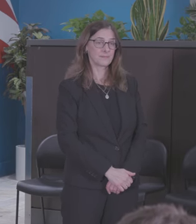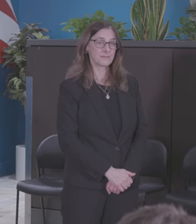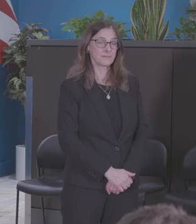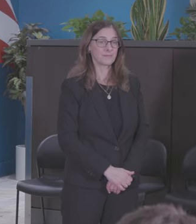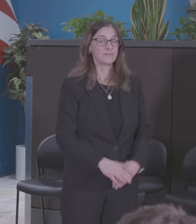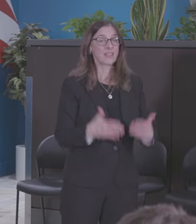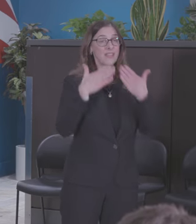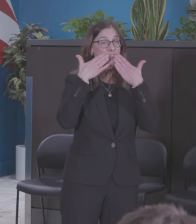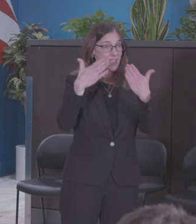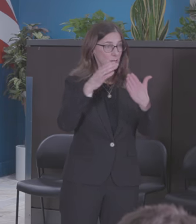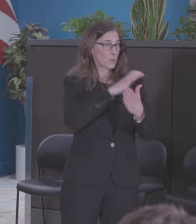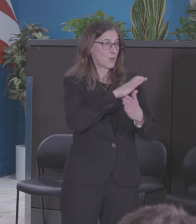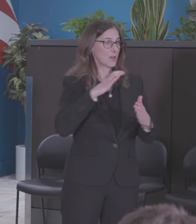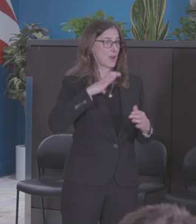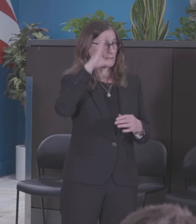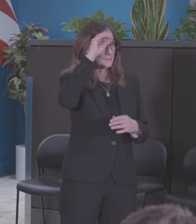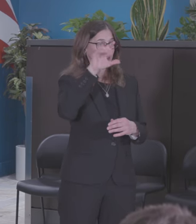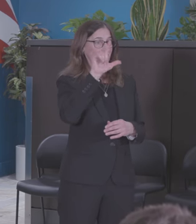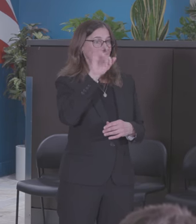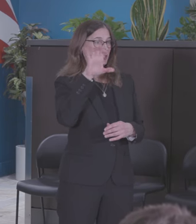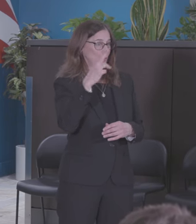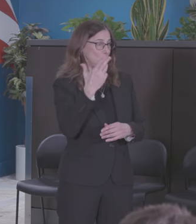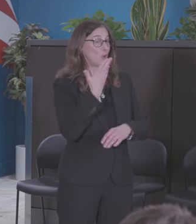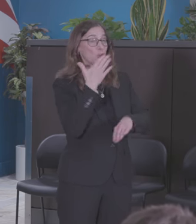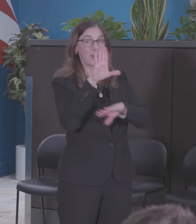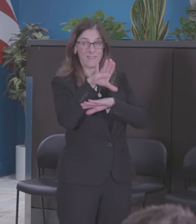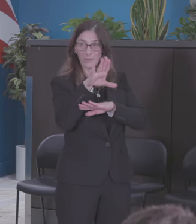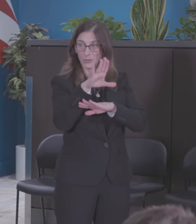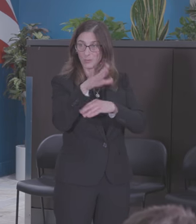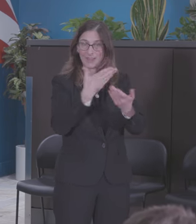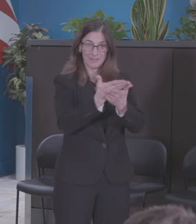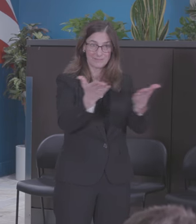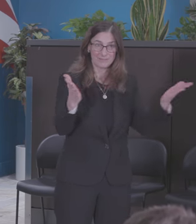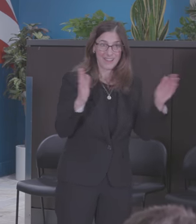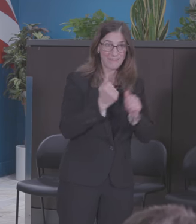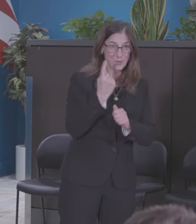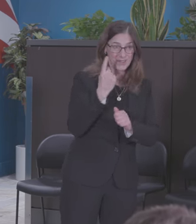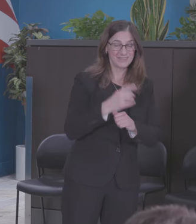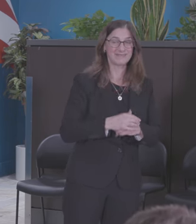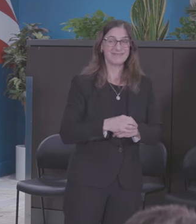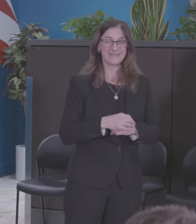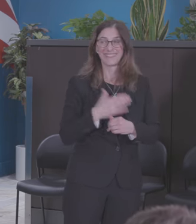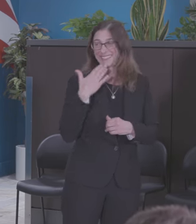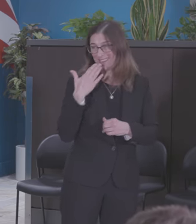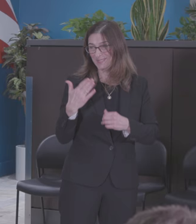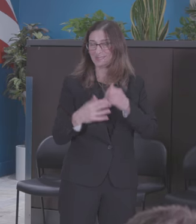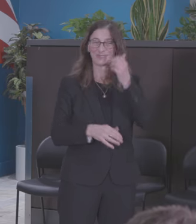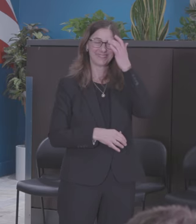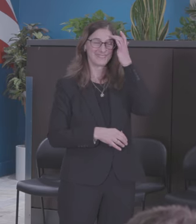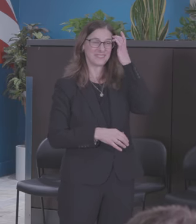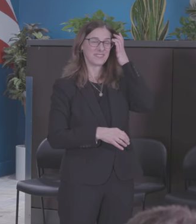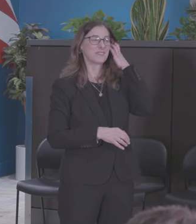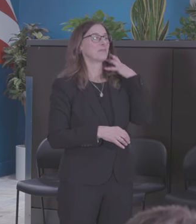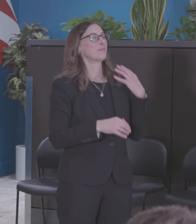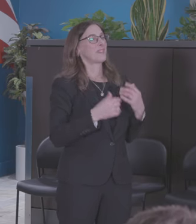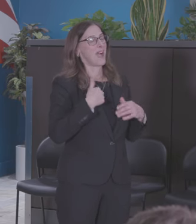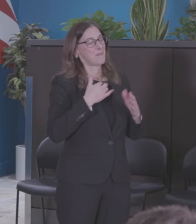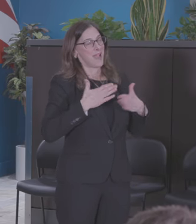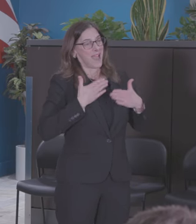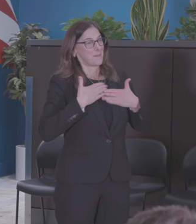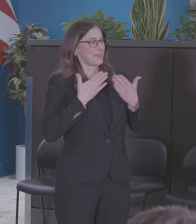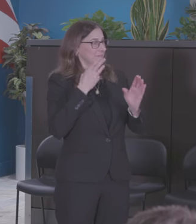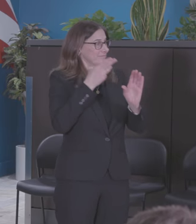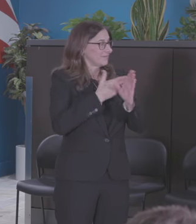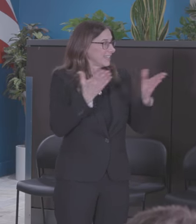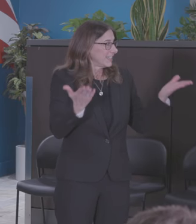Thank you, Congressman Lynch. Good afternoon, everyone. Thank you. It's great to be here among so